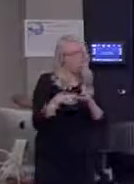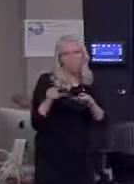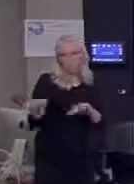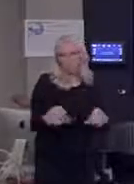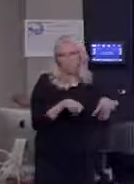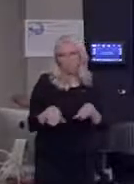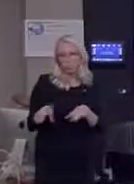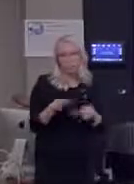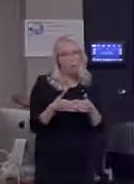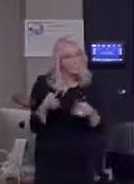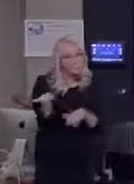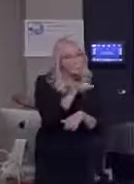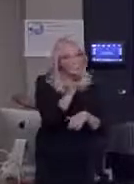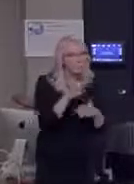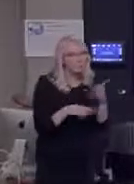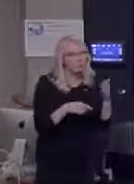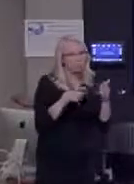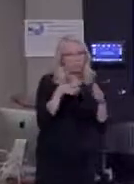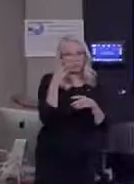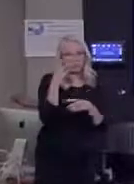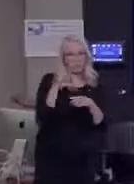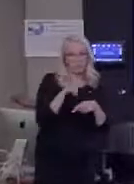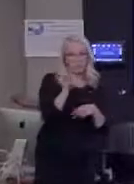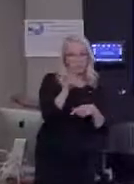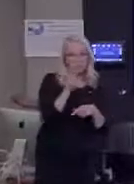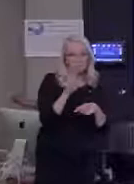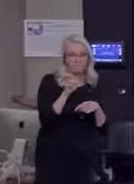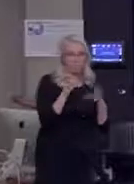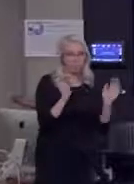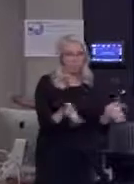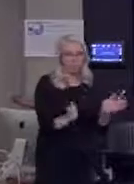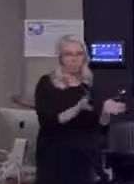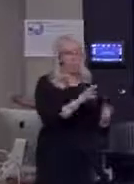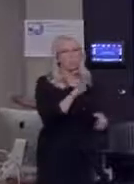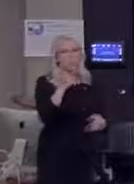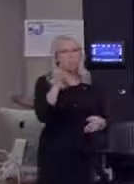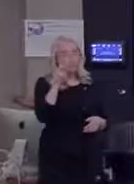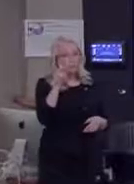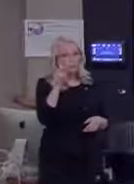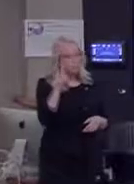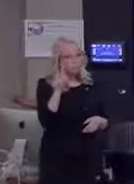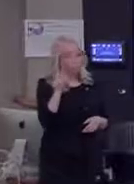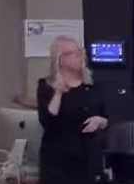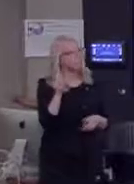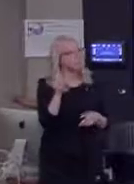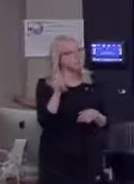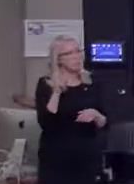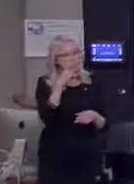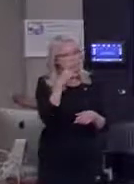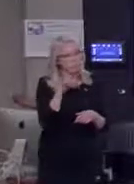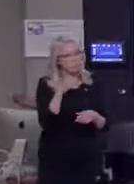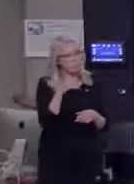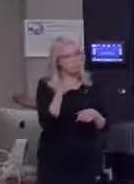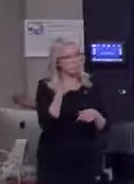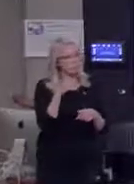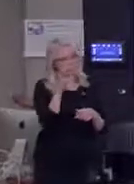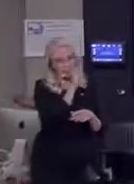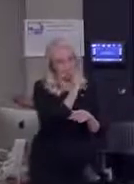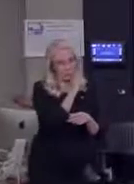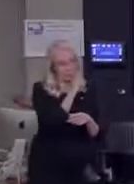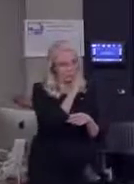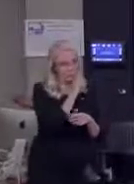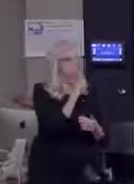as much as in the live condition, whereas the yoked video condition, kids were at chance. And this was in the intermodal preferential